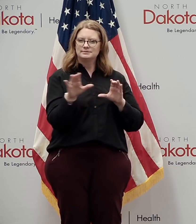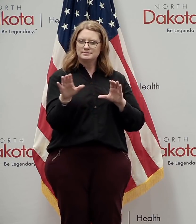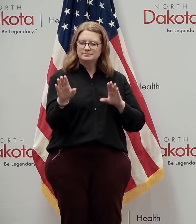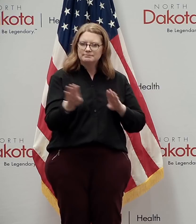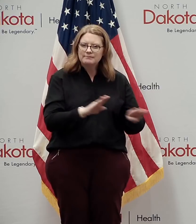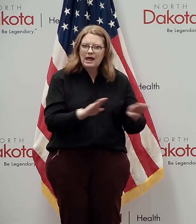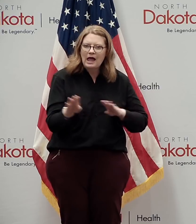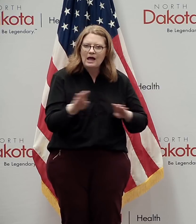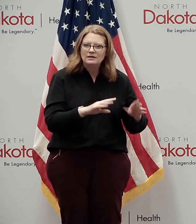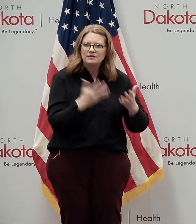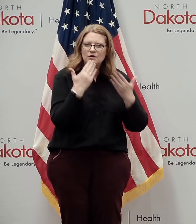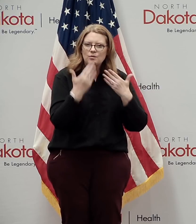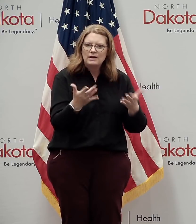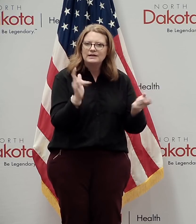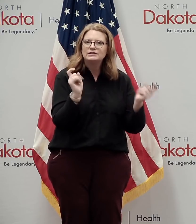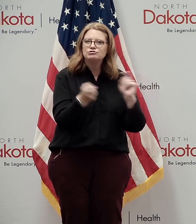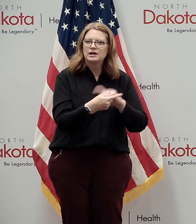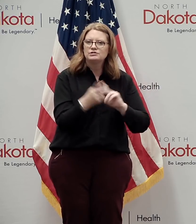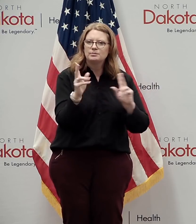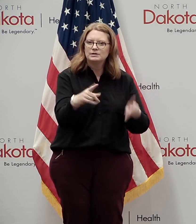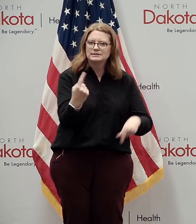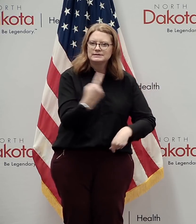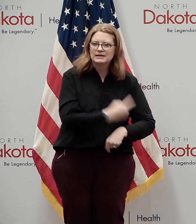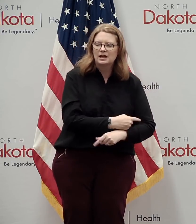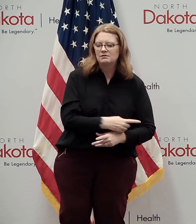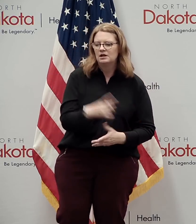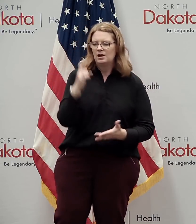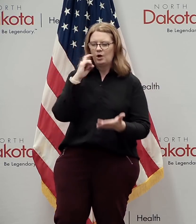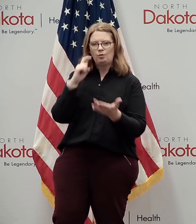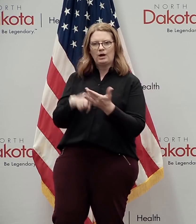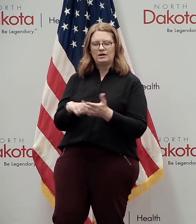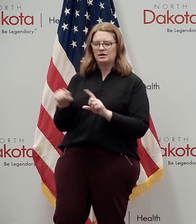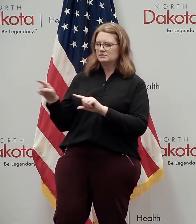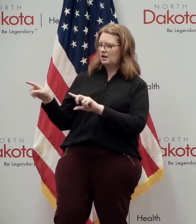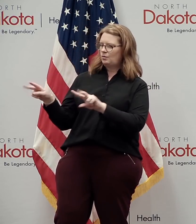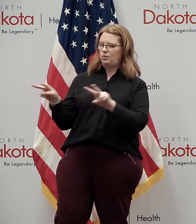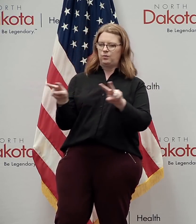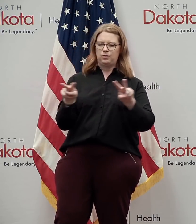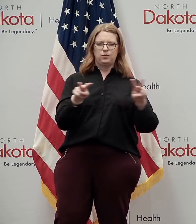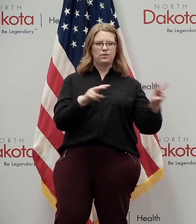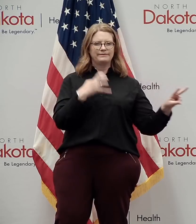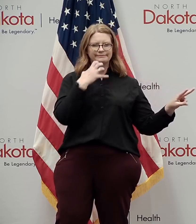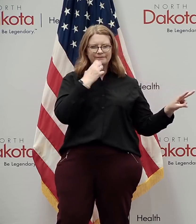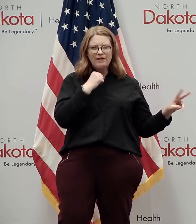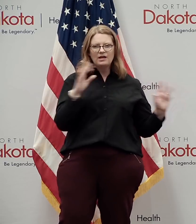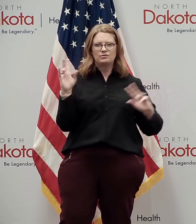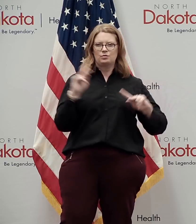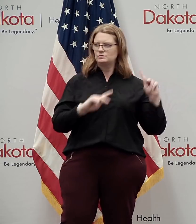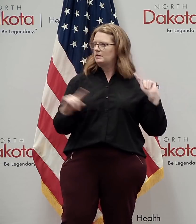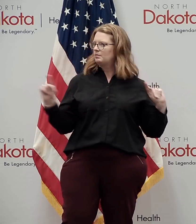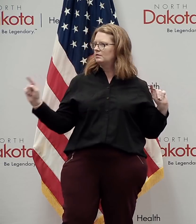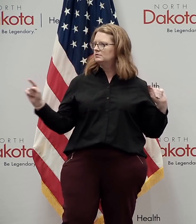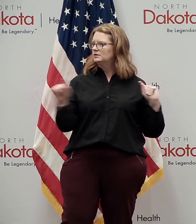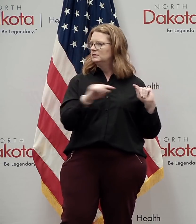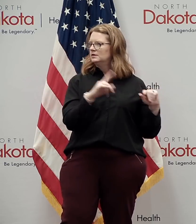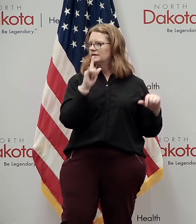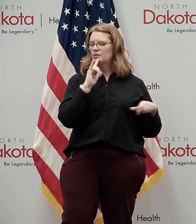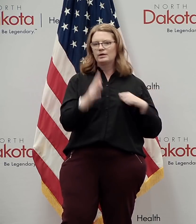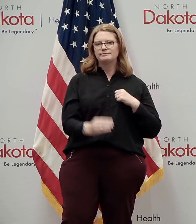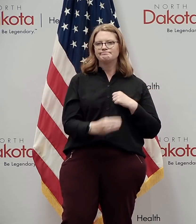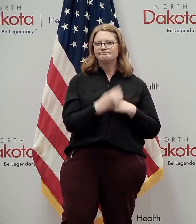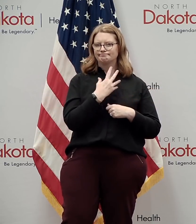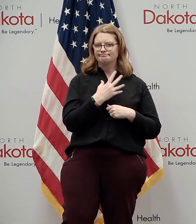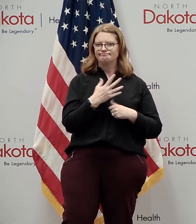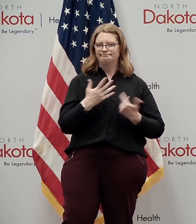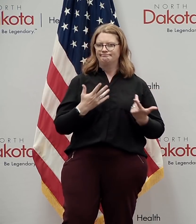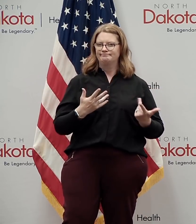change someone's entire day. Take the time to recognize and value the people around you and appreciate those that make a difference in your life. And